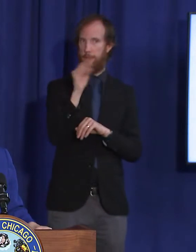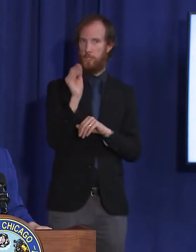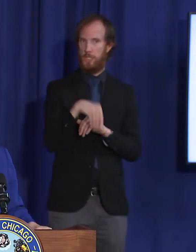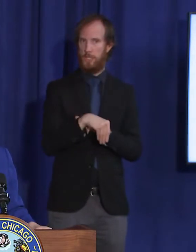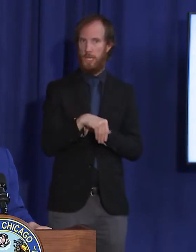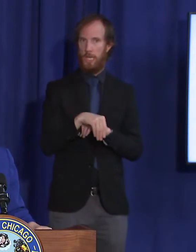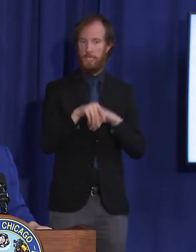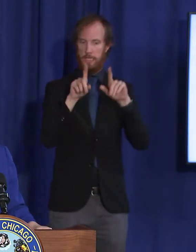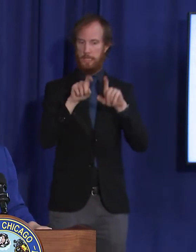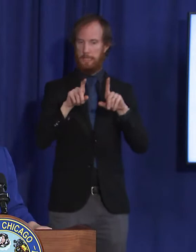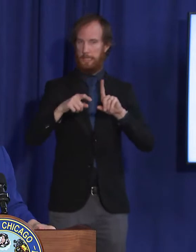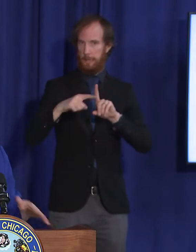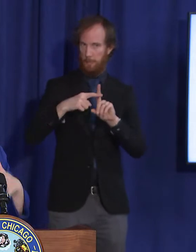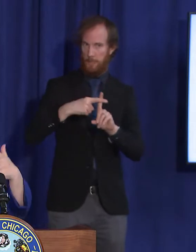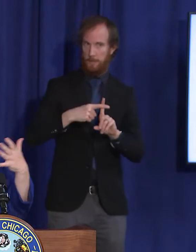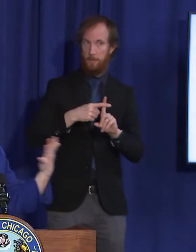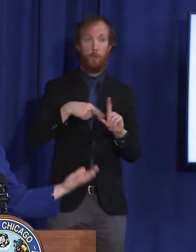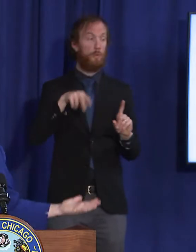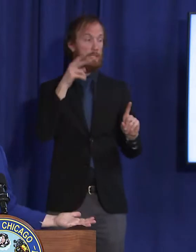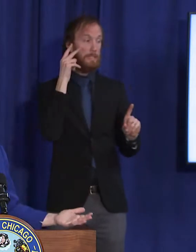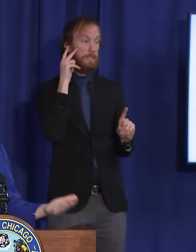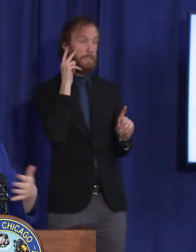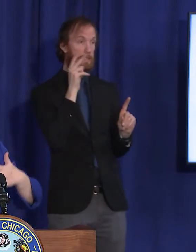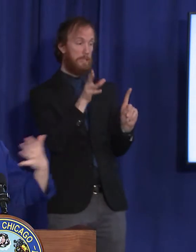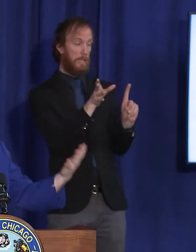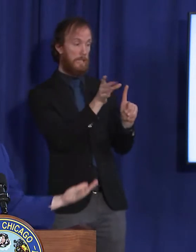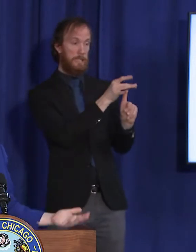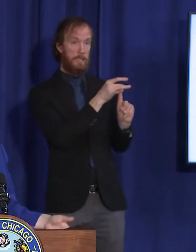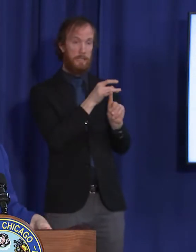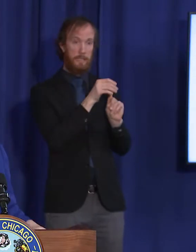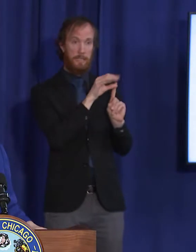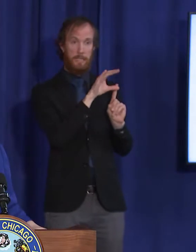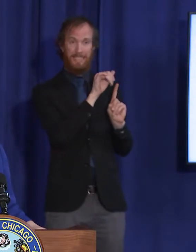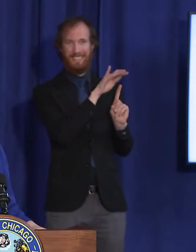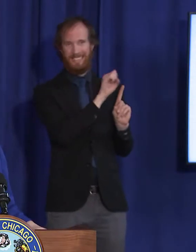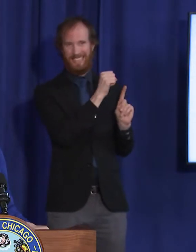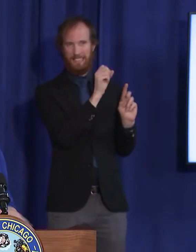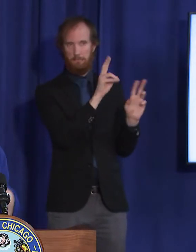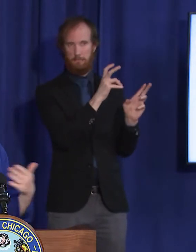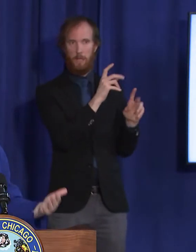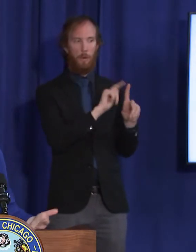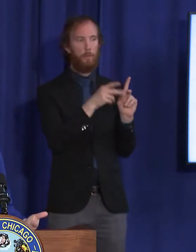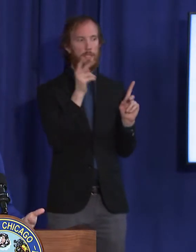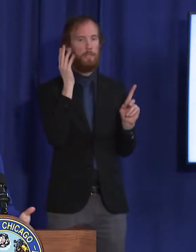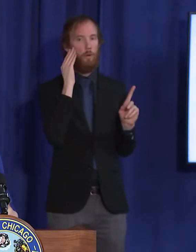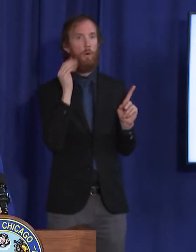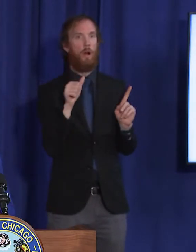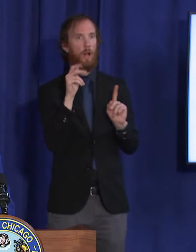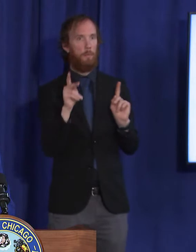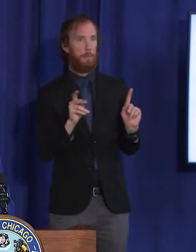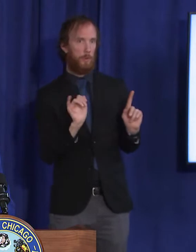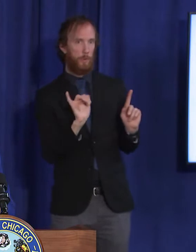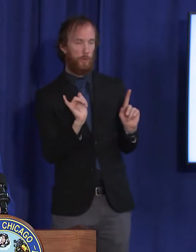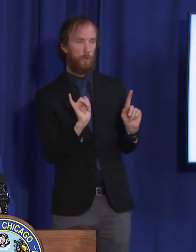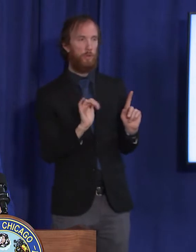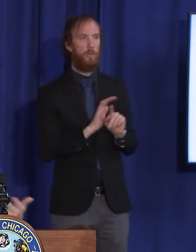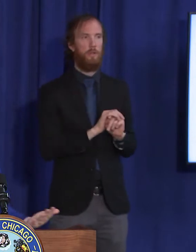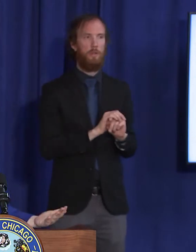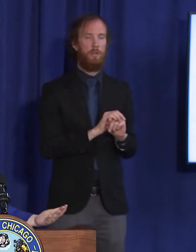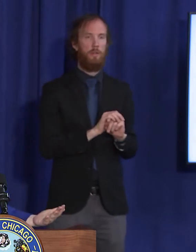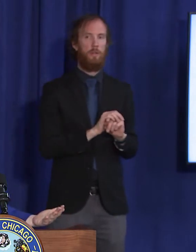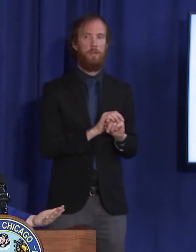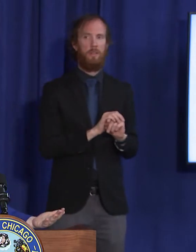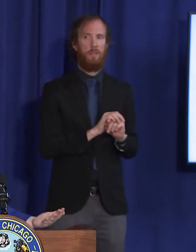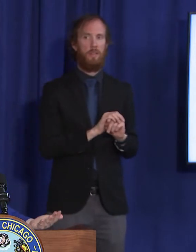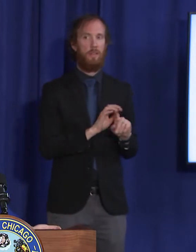that we're seeing cases, but we know there's a lot of additional cases that are still not showing up, but it's showing up as for the